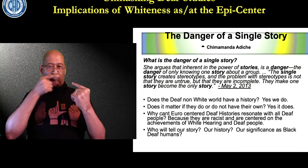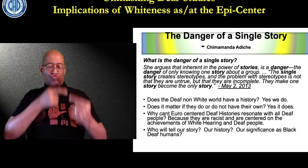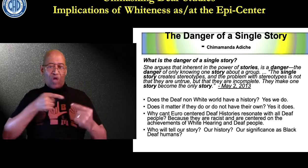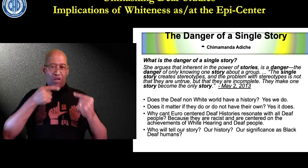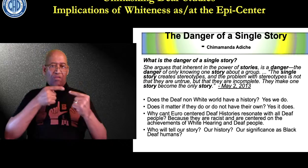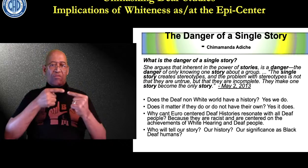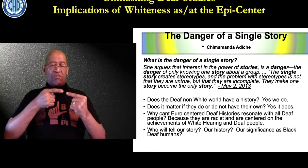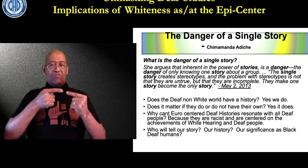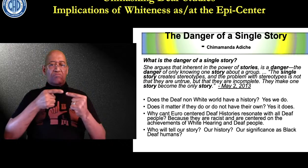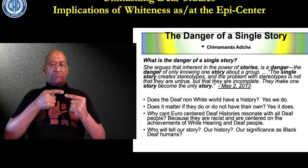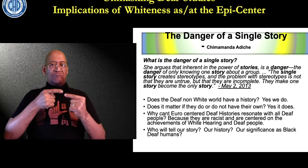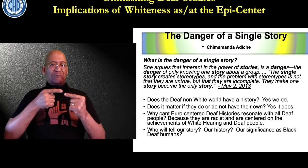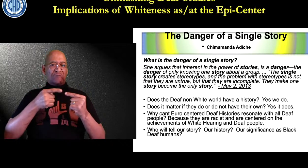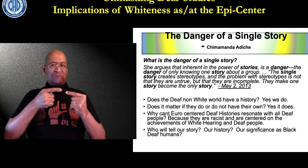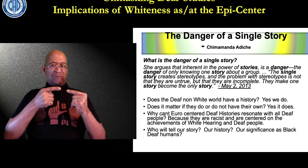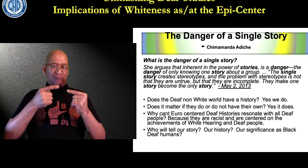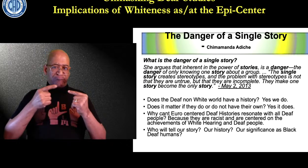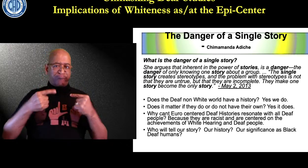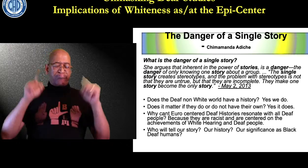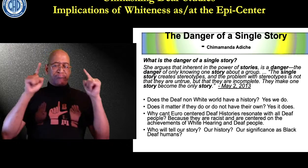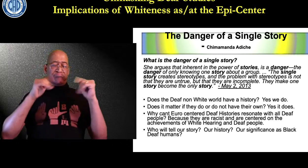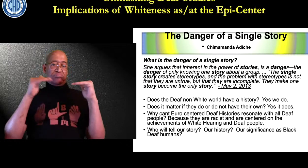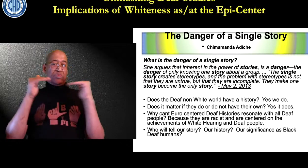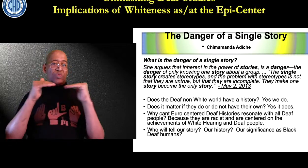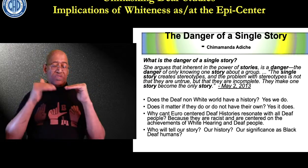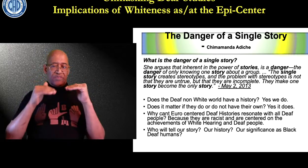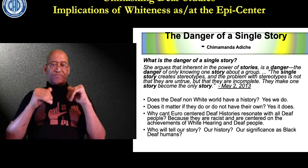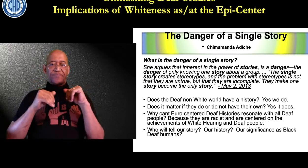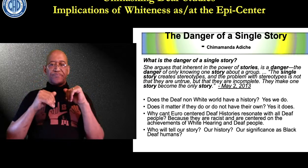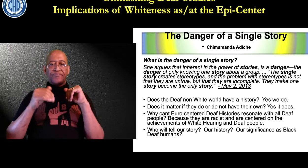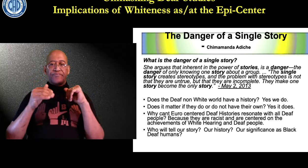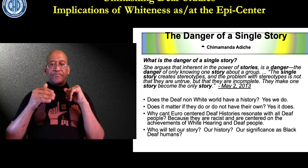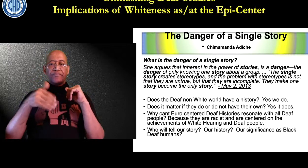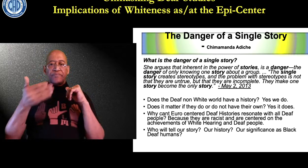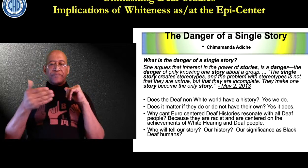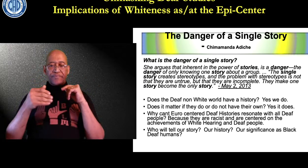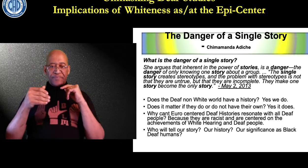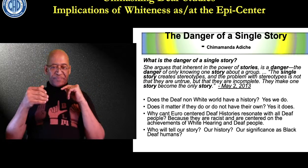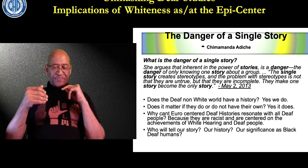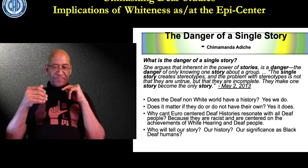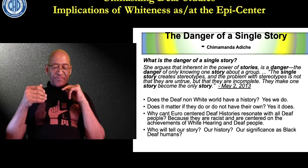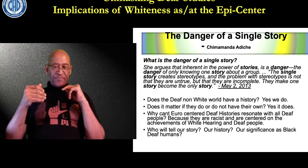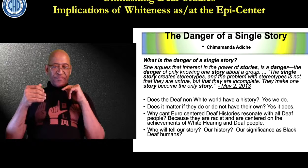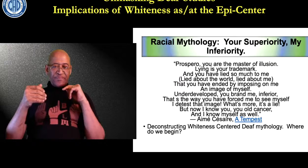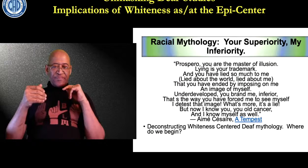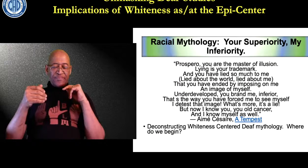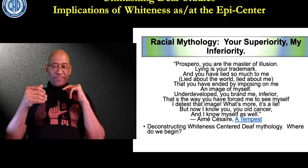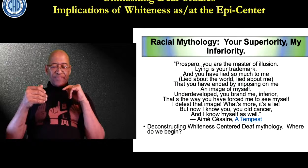And that's going to be very important for us to develop